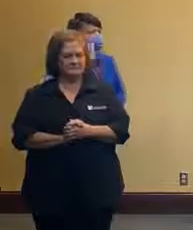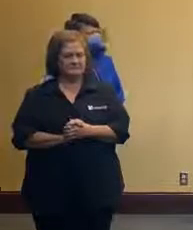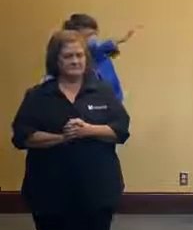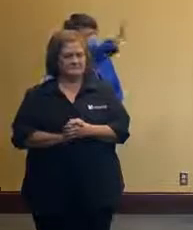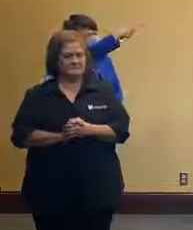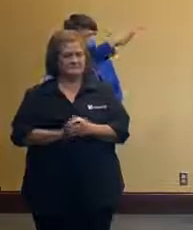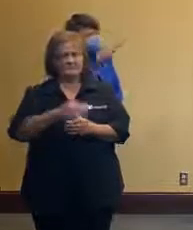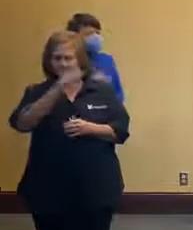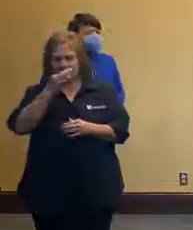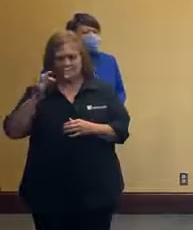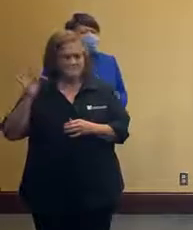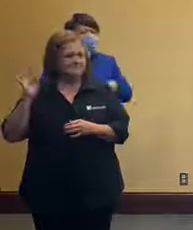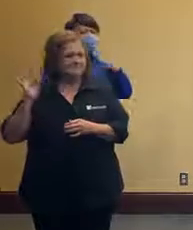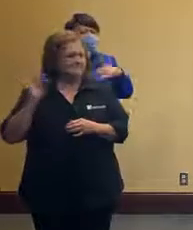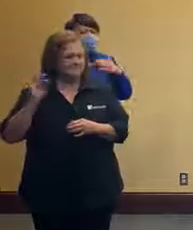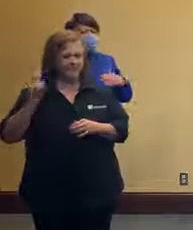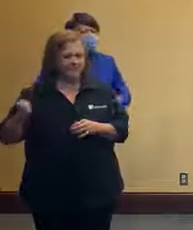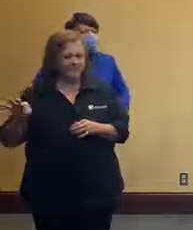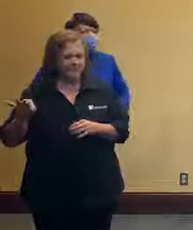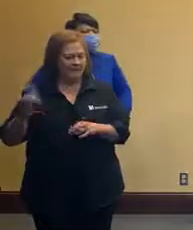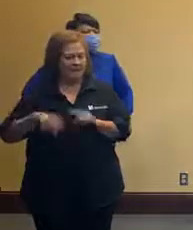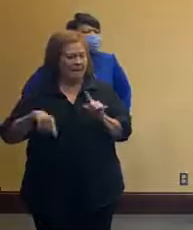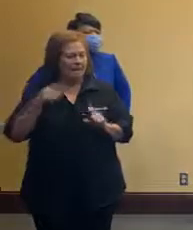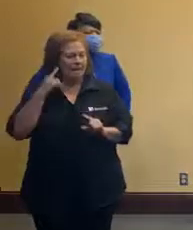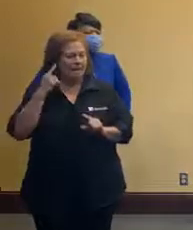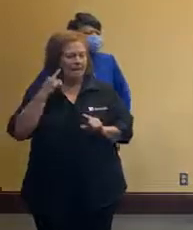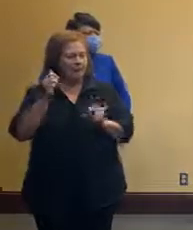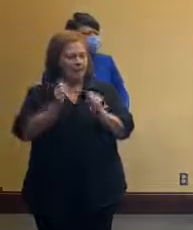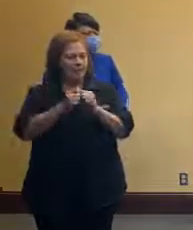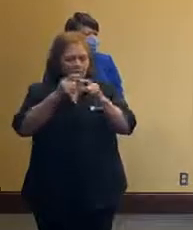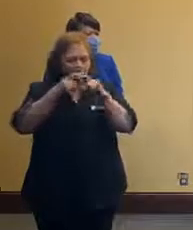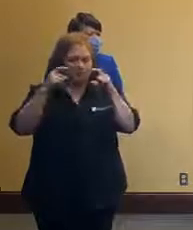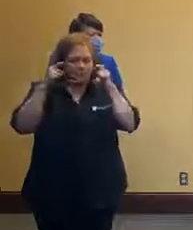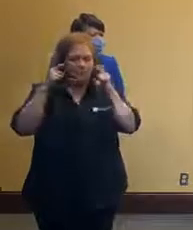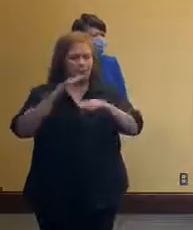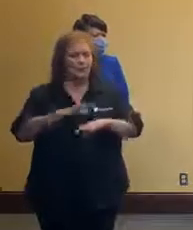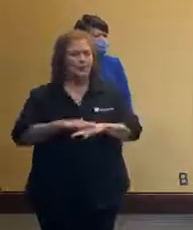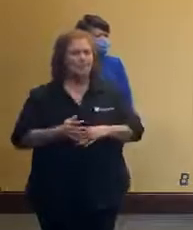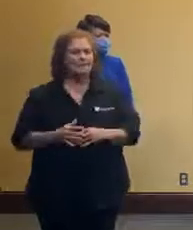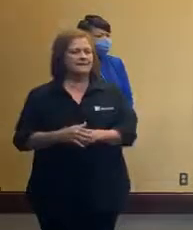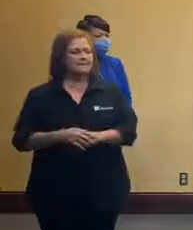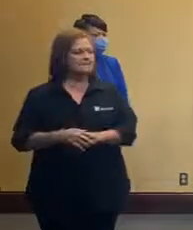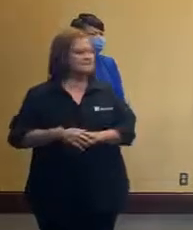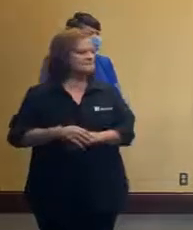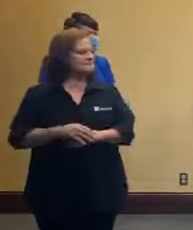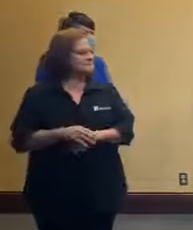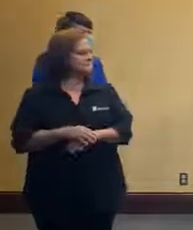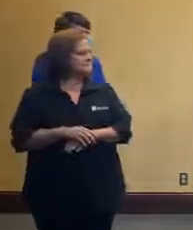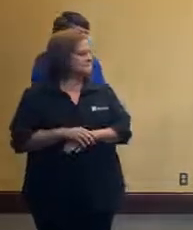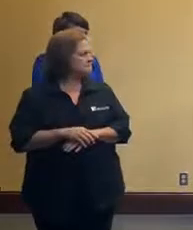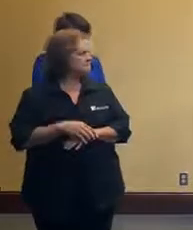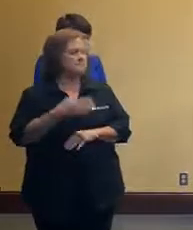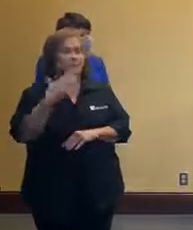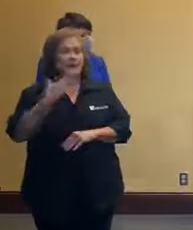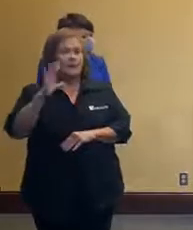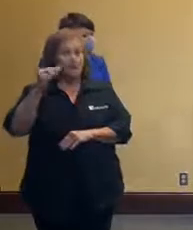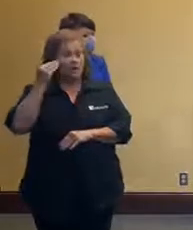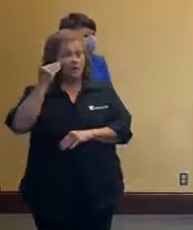And while the presentation's here, you'll be able to follow it as he goes. Thank you,